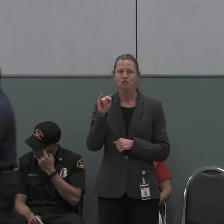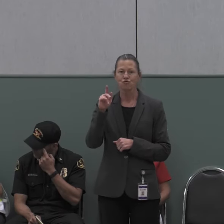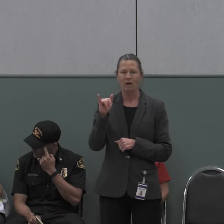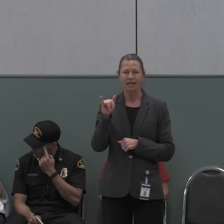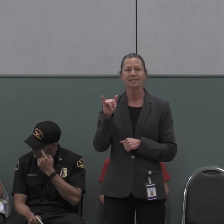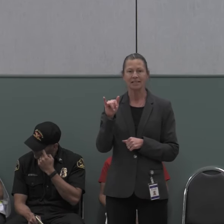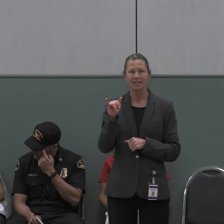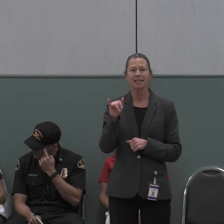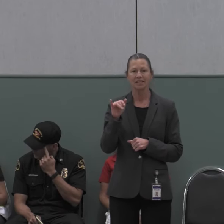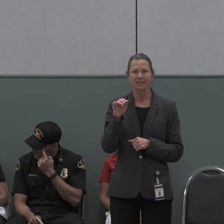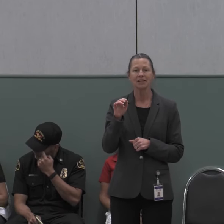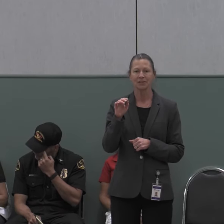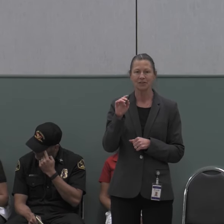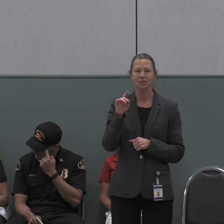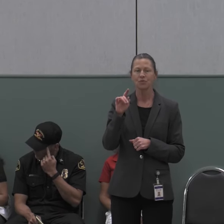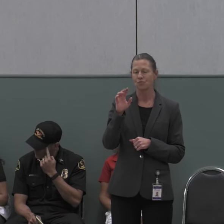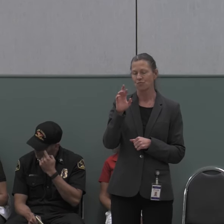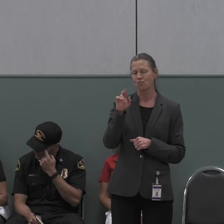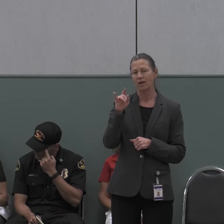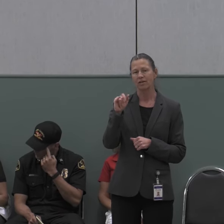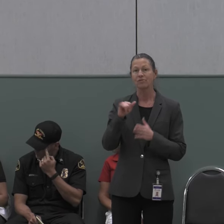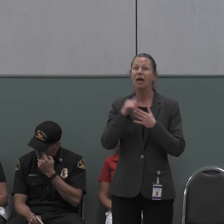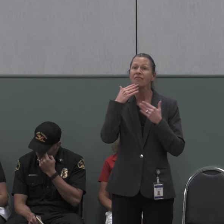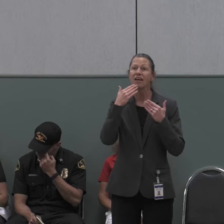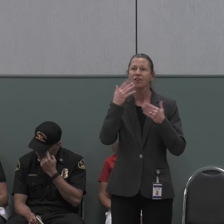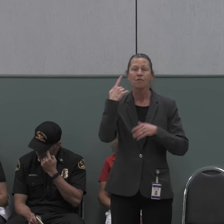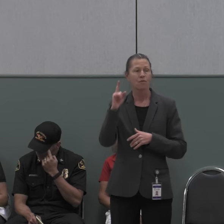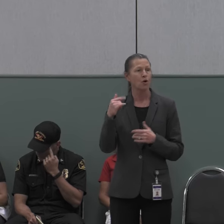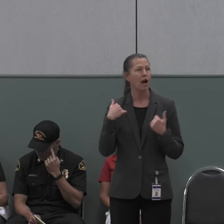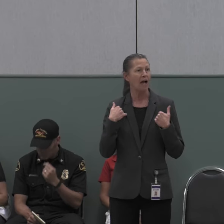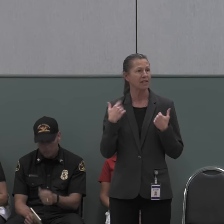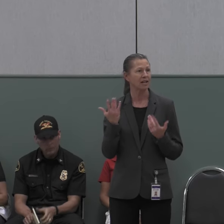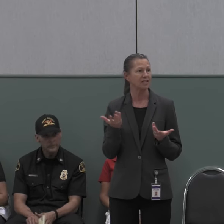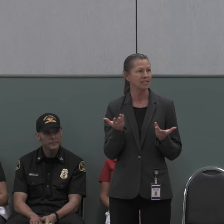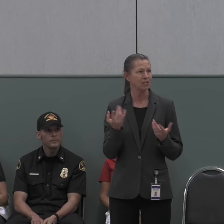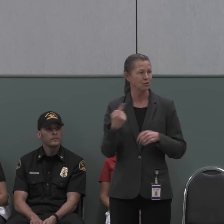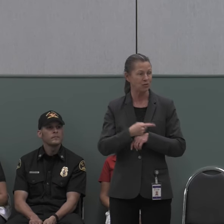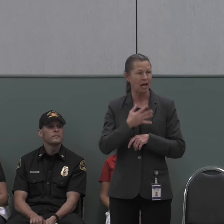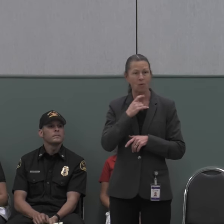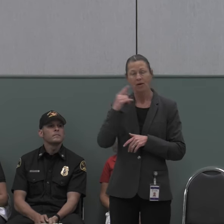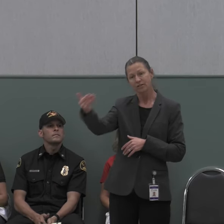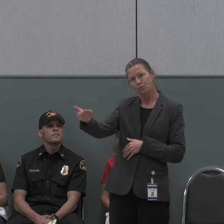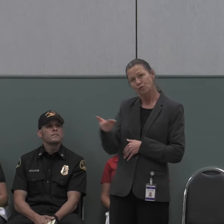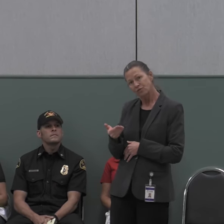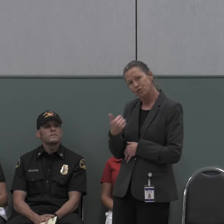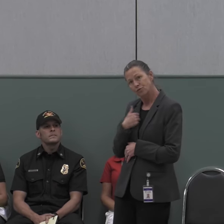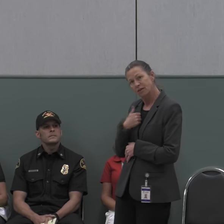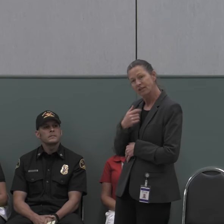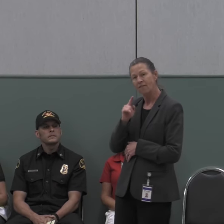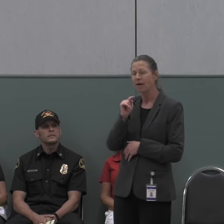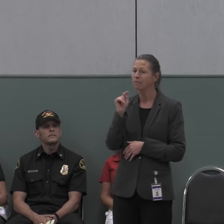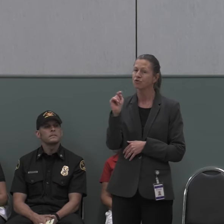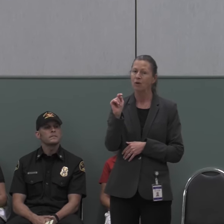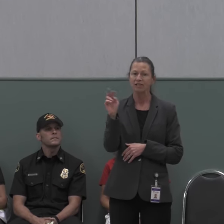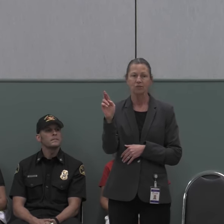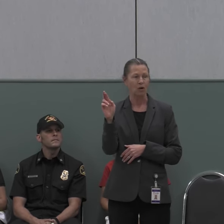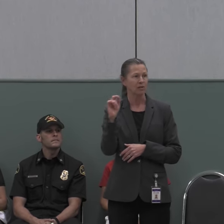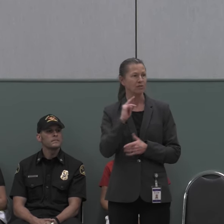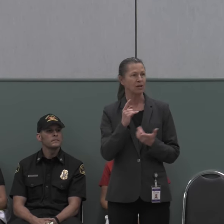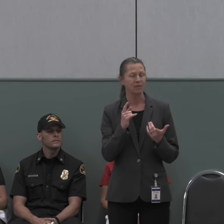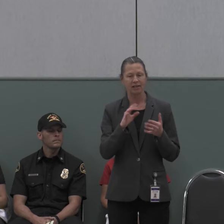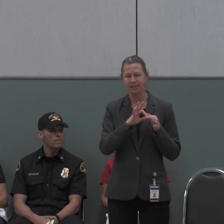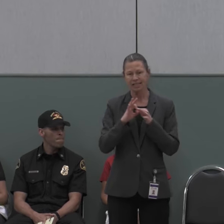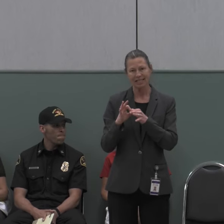Hello. Thank you for having us here today. I just wanted to come up and introduce myself. I'm Tracy Reynolds, and I'm the Constituent Services